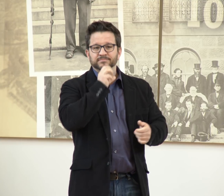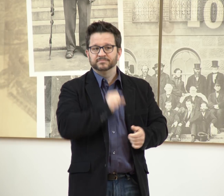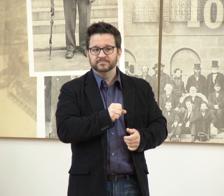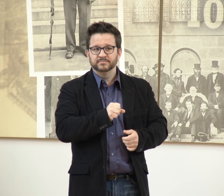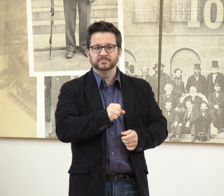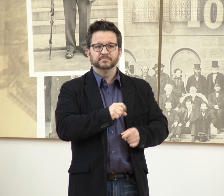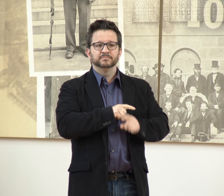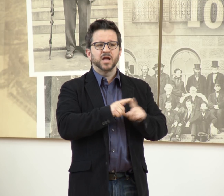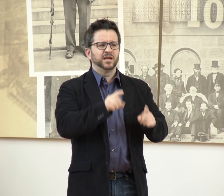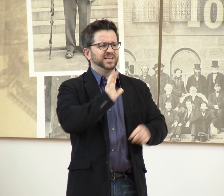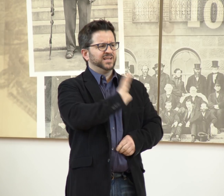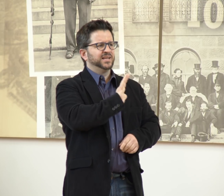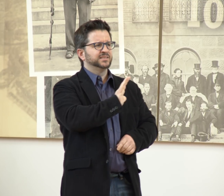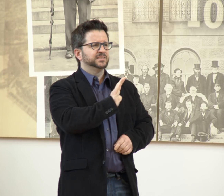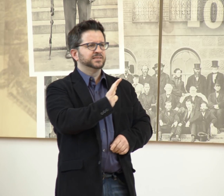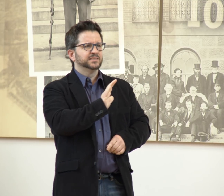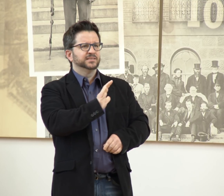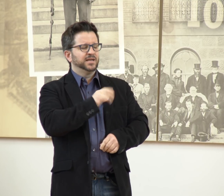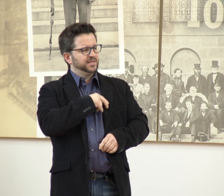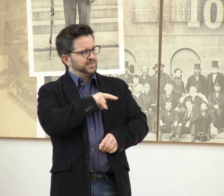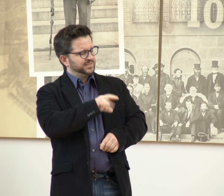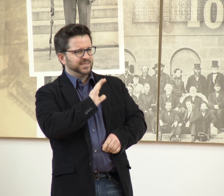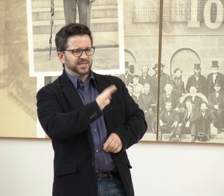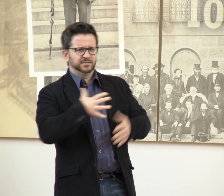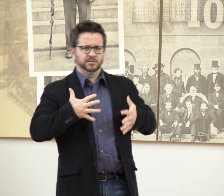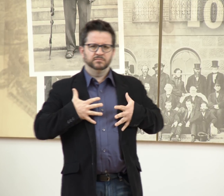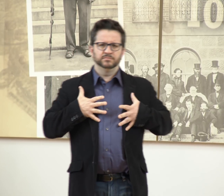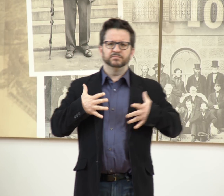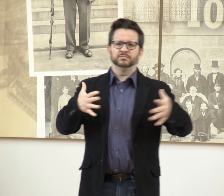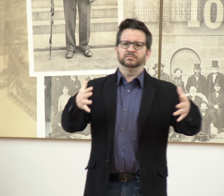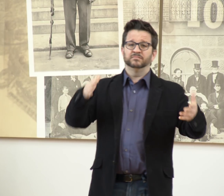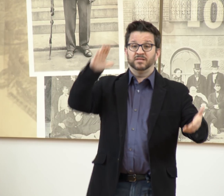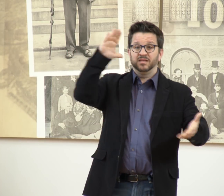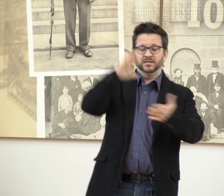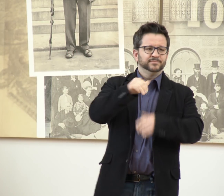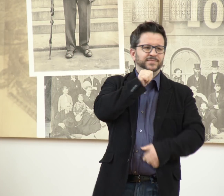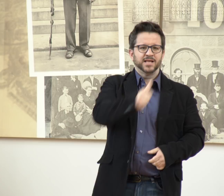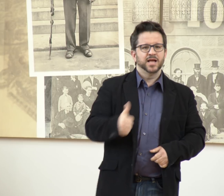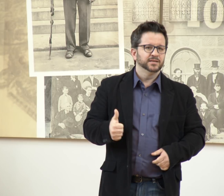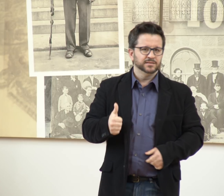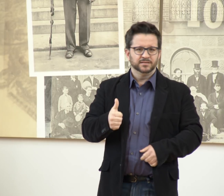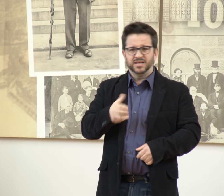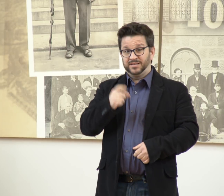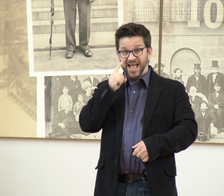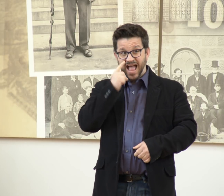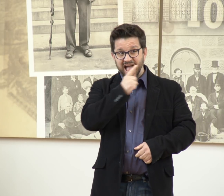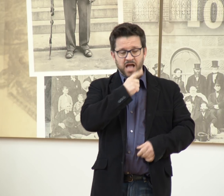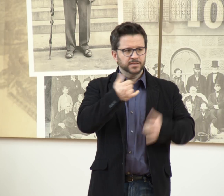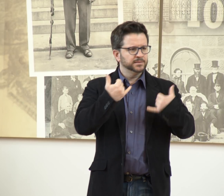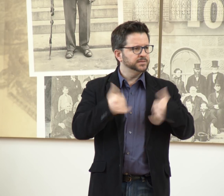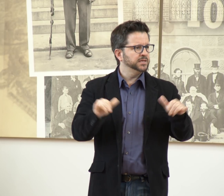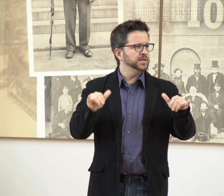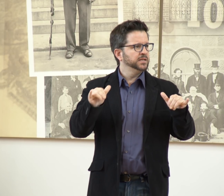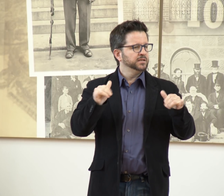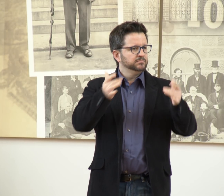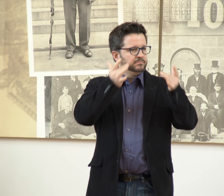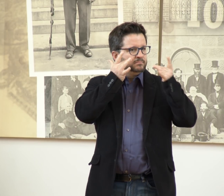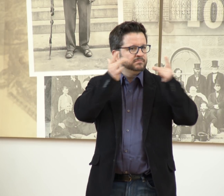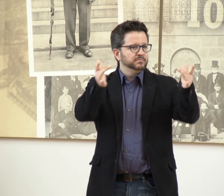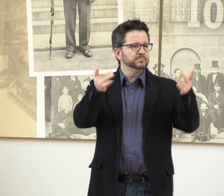end. His health was deteriorating, and he was much aged. But his vigor was not lessened one whit.